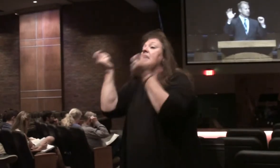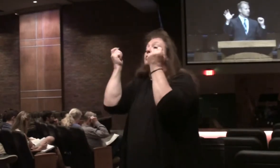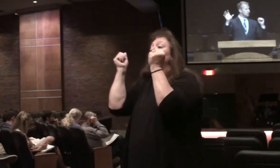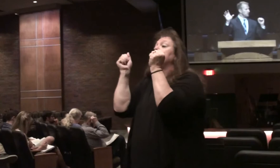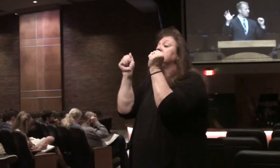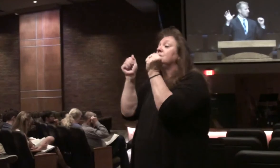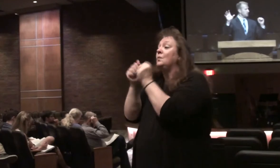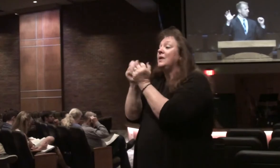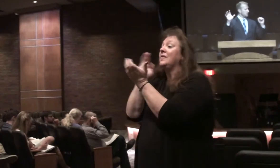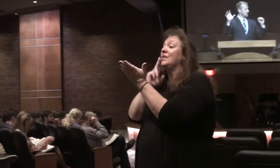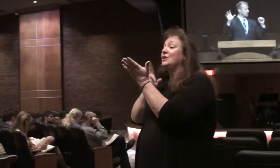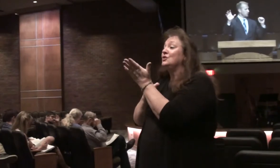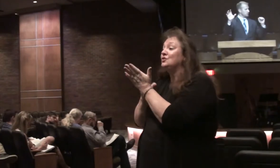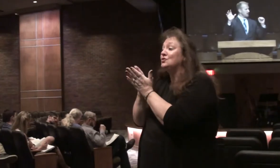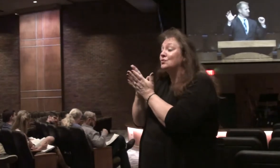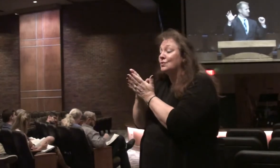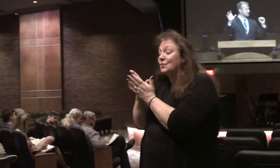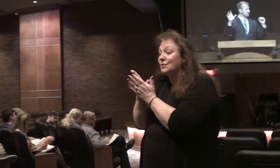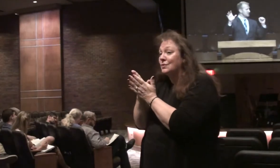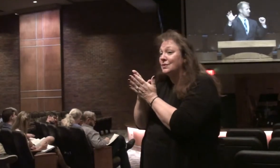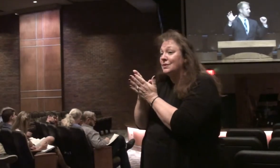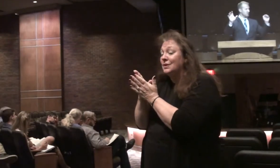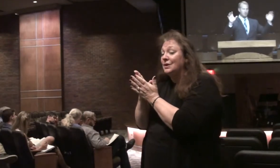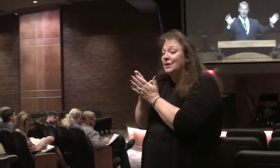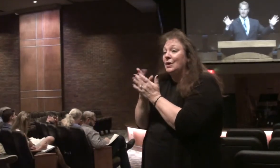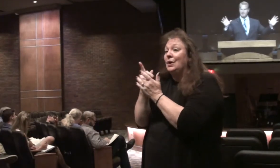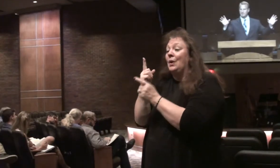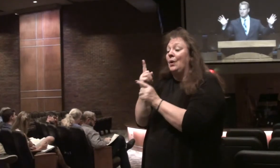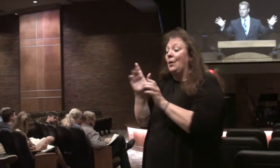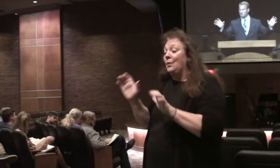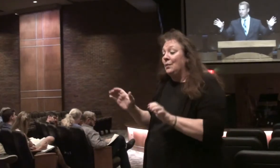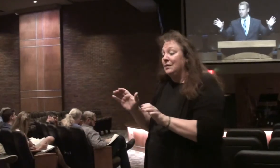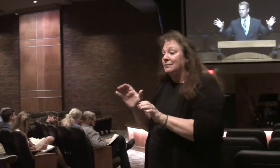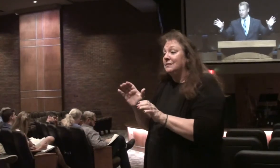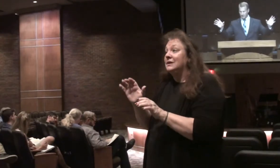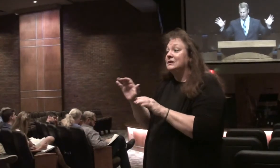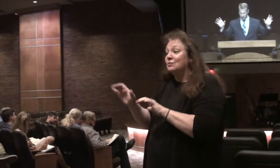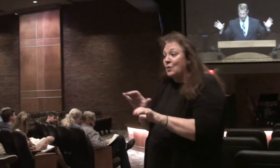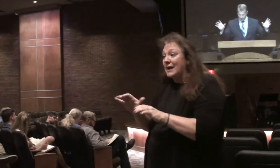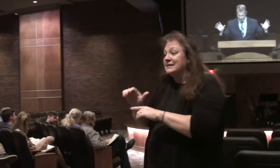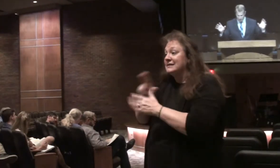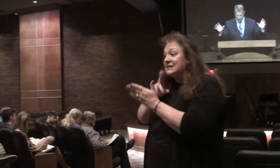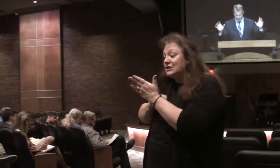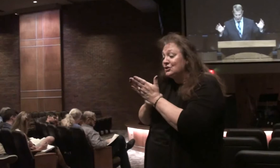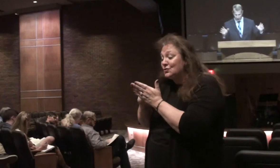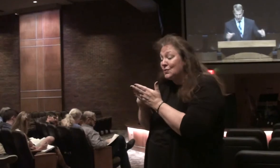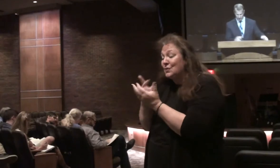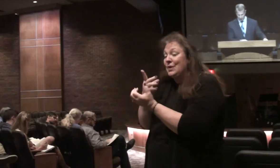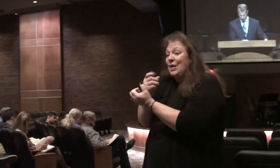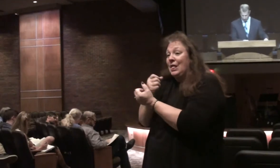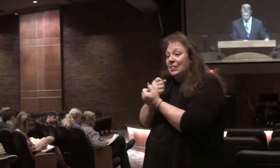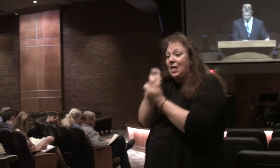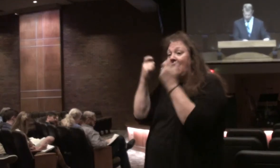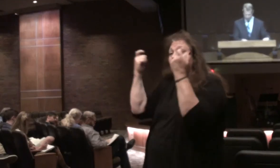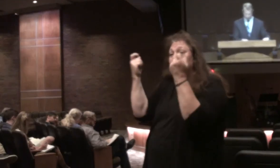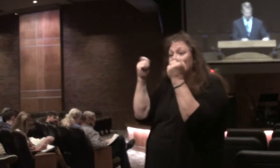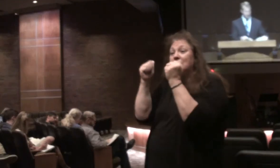with the truth. Because what righteousness is the practice of truth. And love rejoices with the